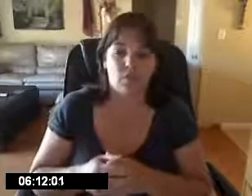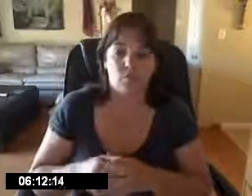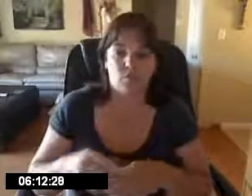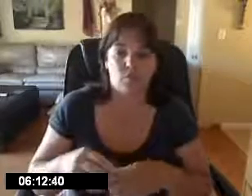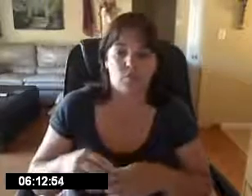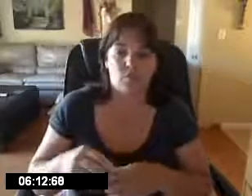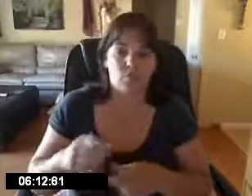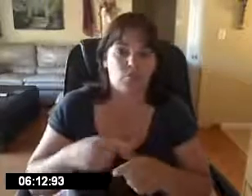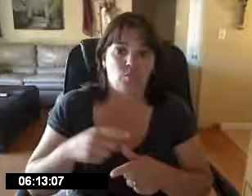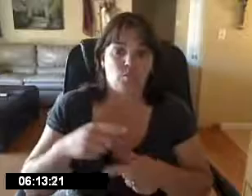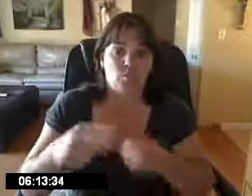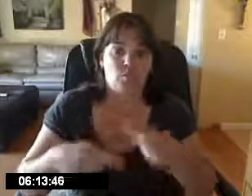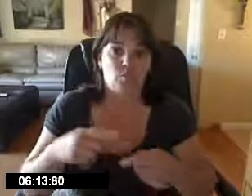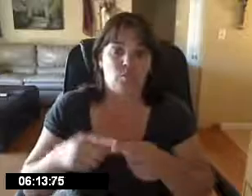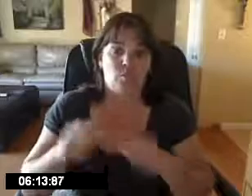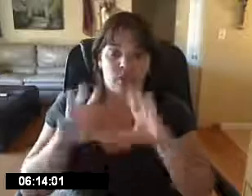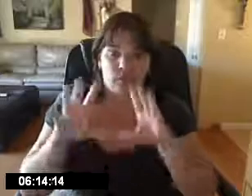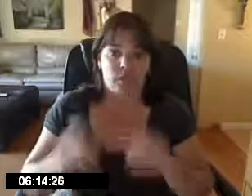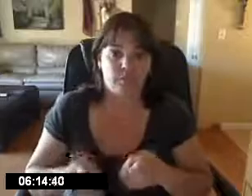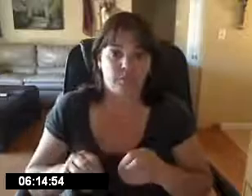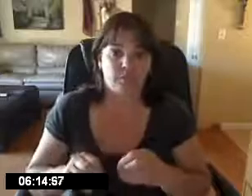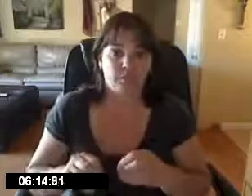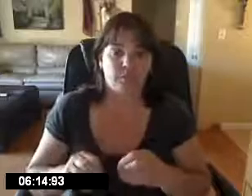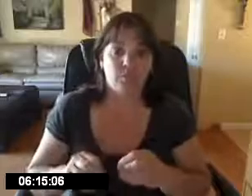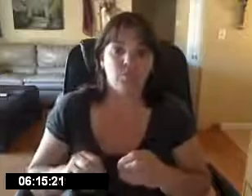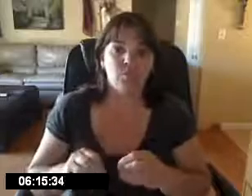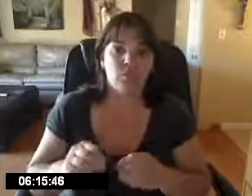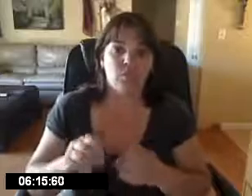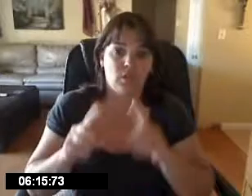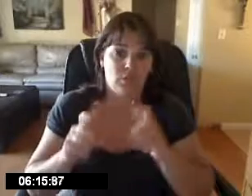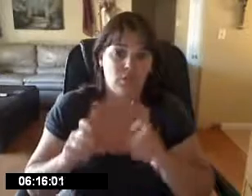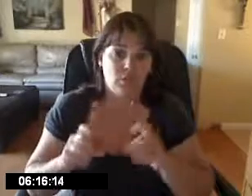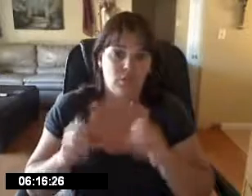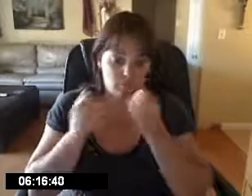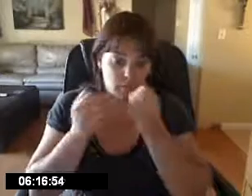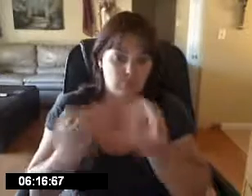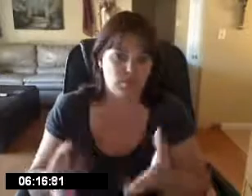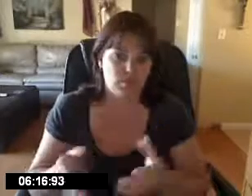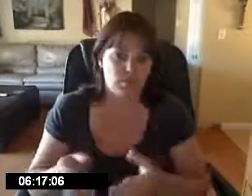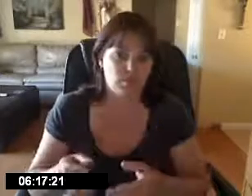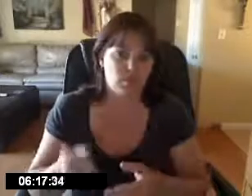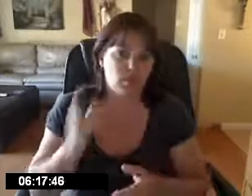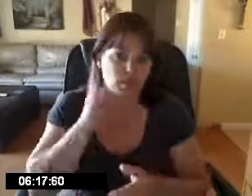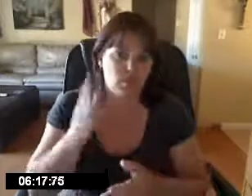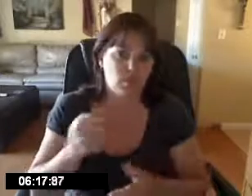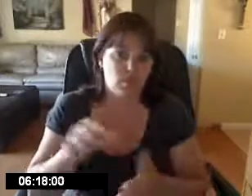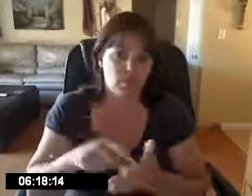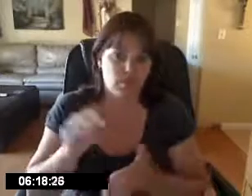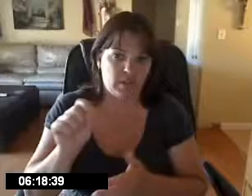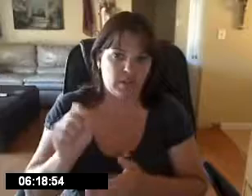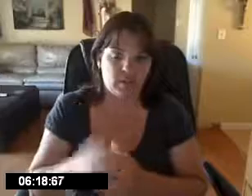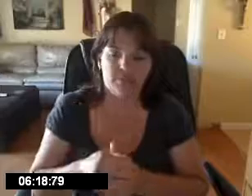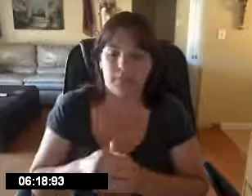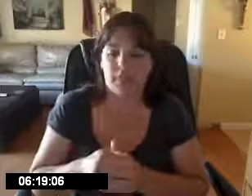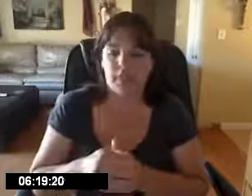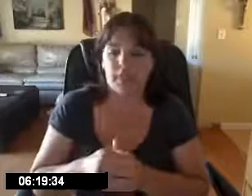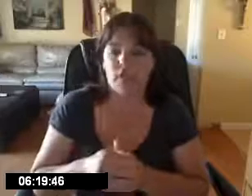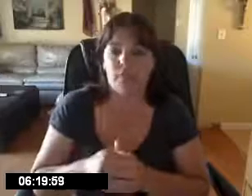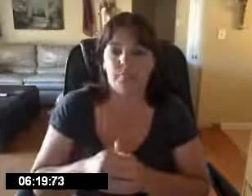website. Task number 10 is also broken down. Task 10A, using English proficiently